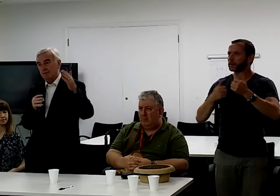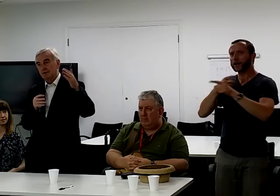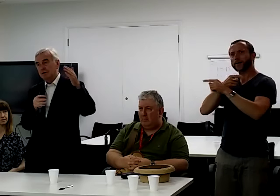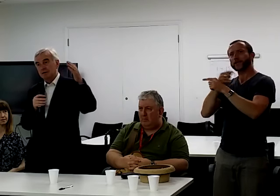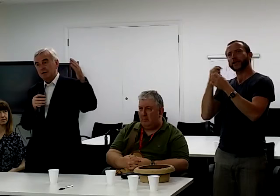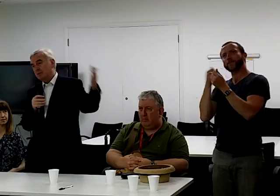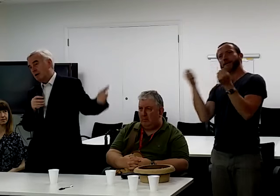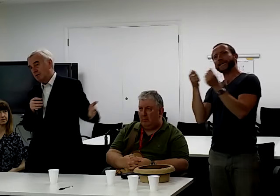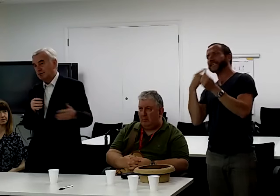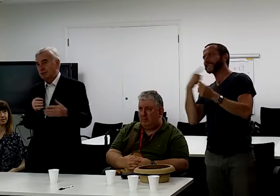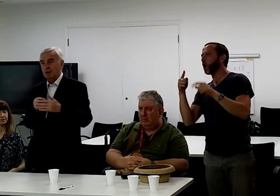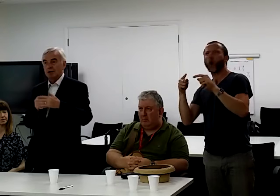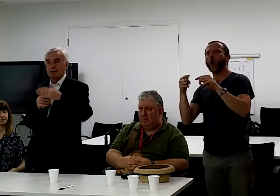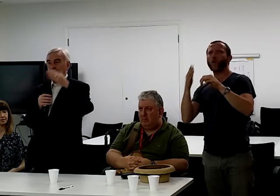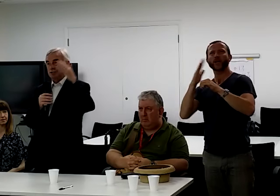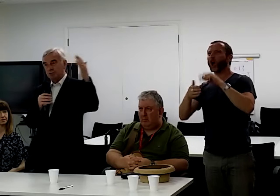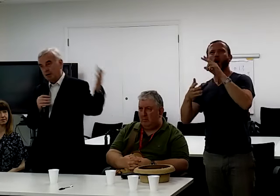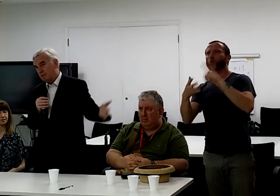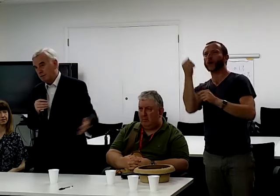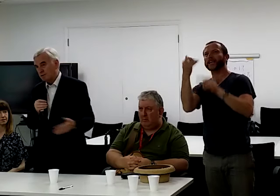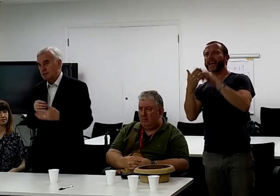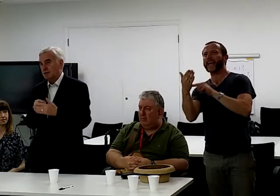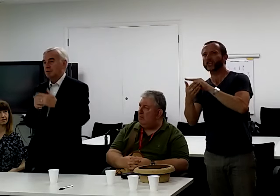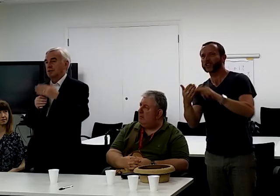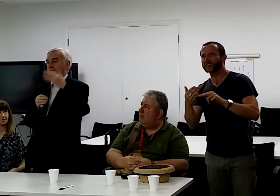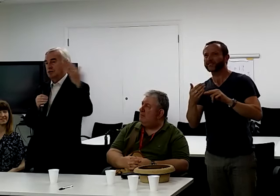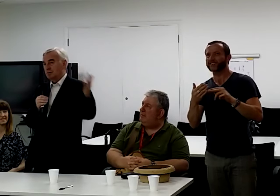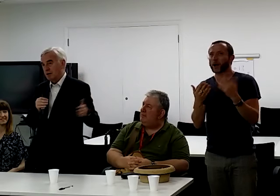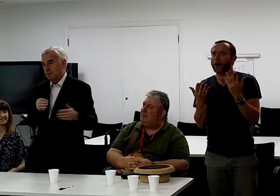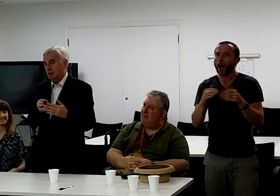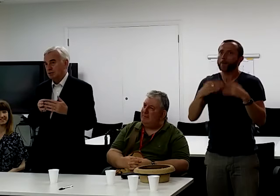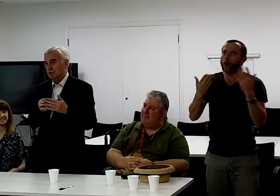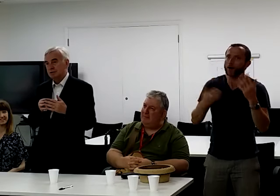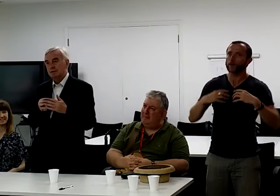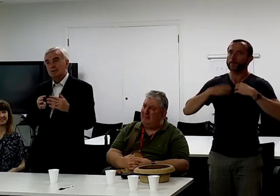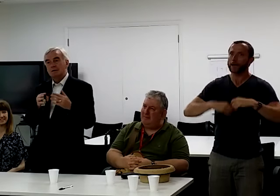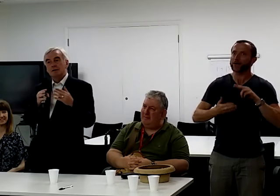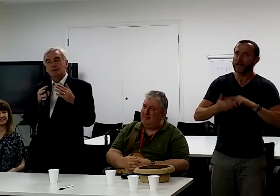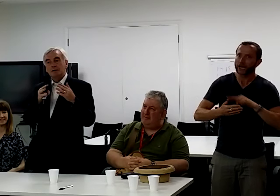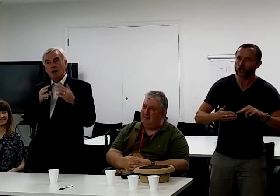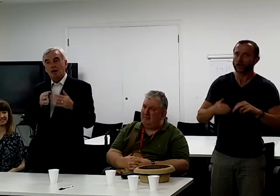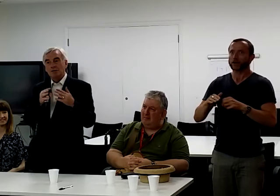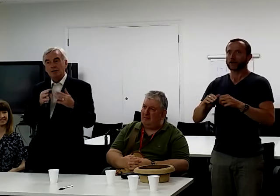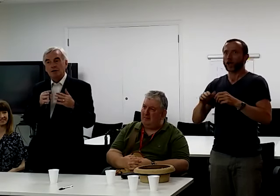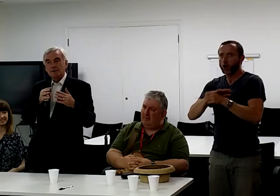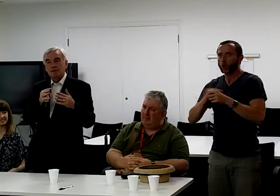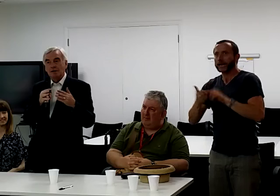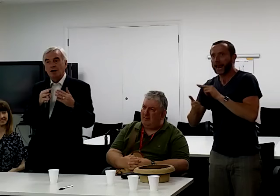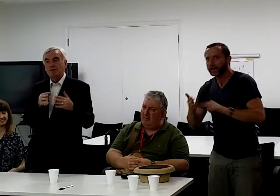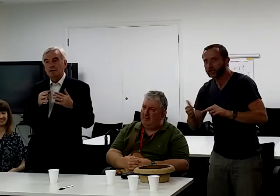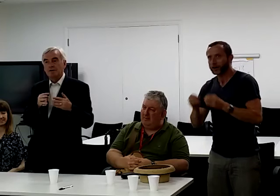elections, apart from the parliamentary by-elections, apart from the local government elections, the mayor elections,